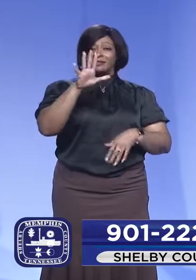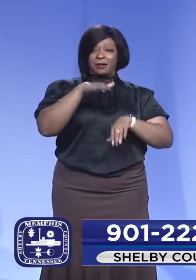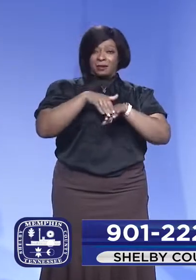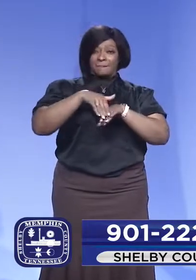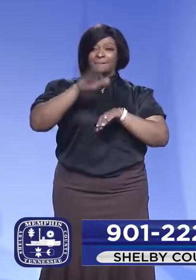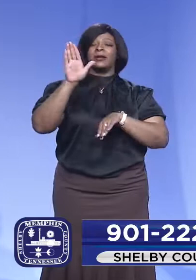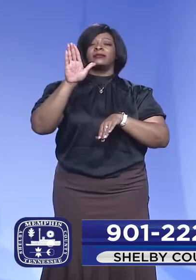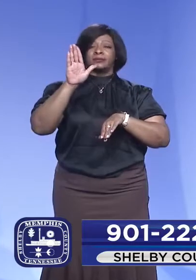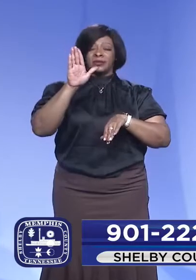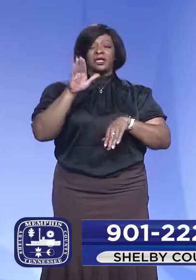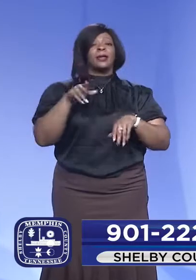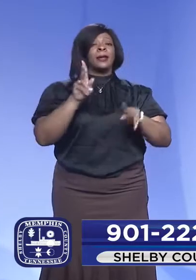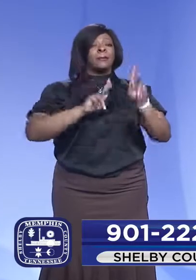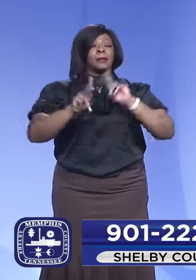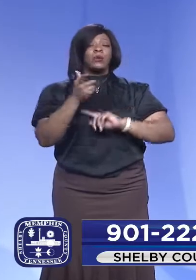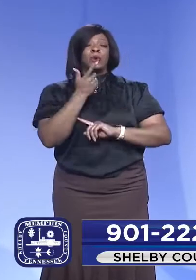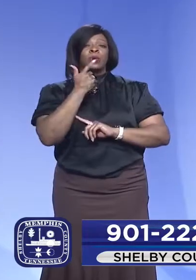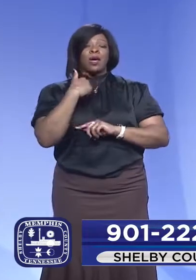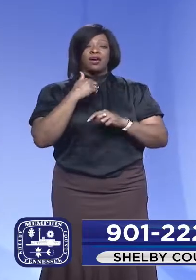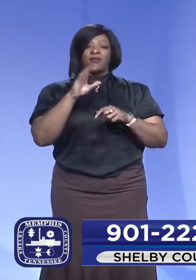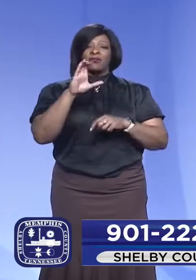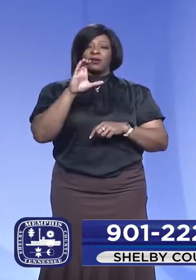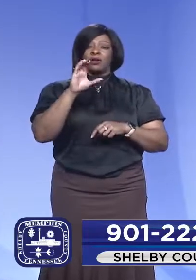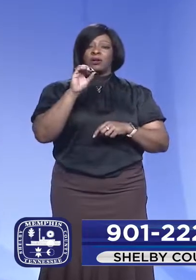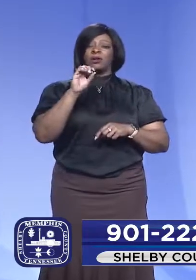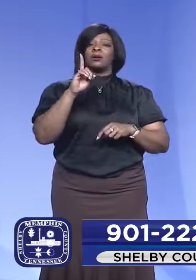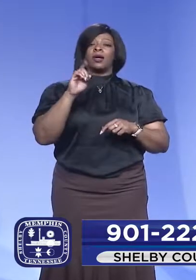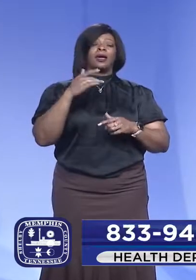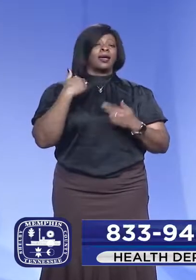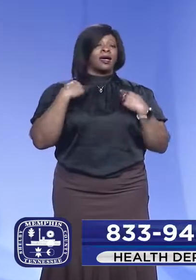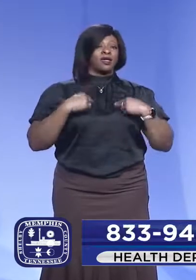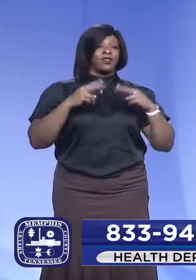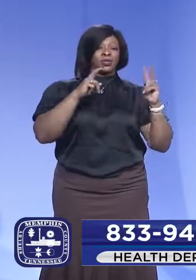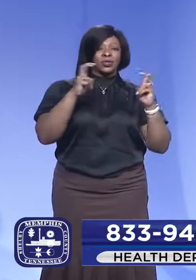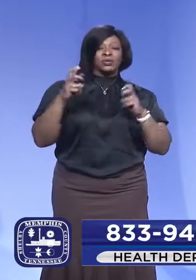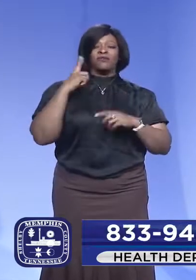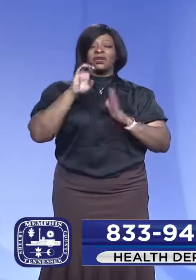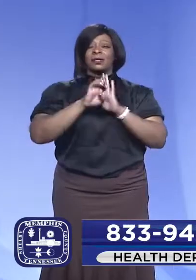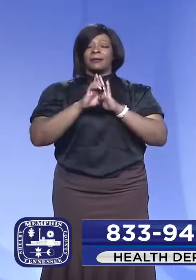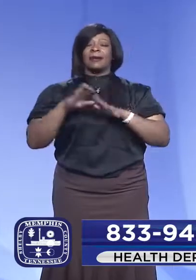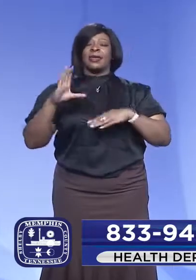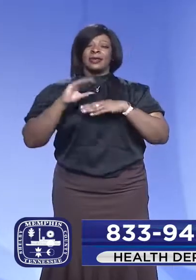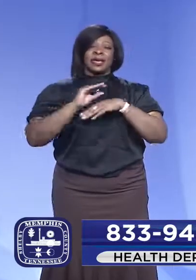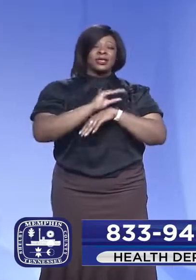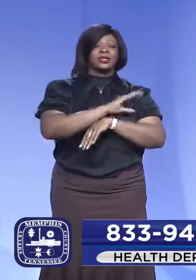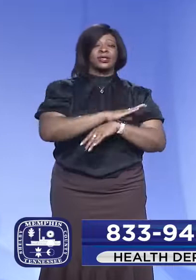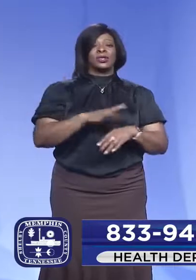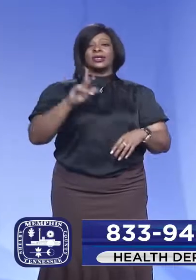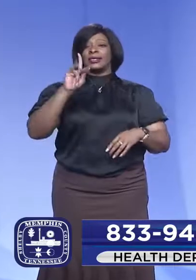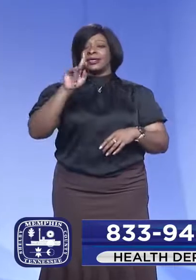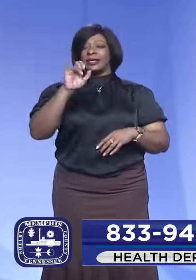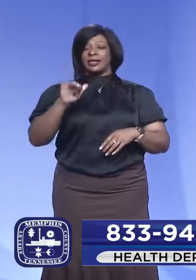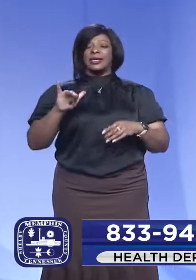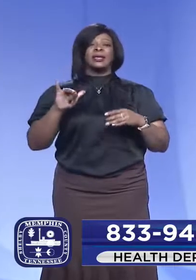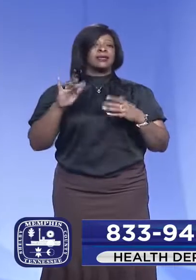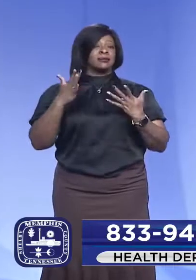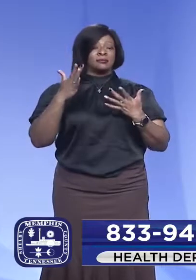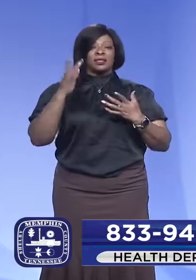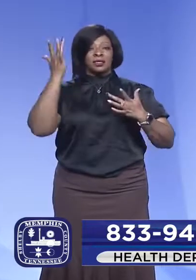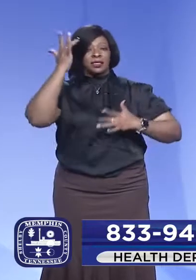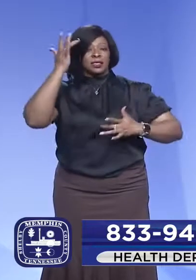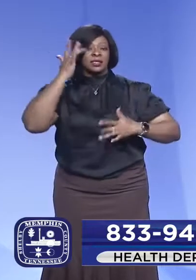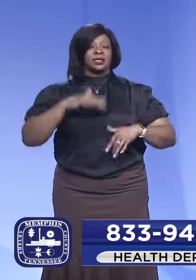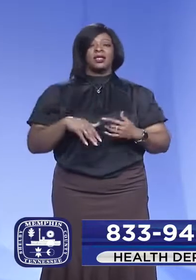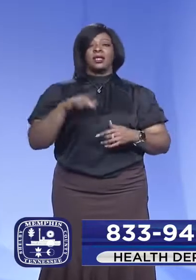65, individuals with comorbid conditions, so that would be cancer, chronic kidney disease, chronic